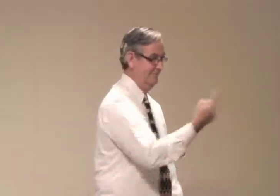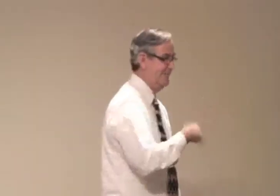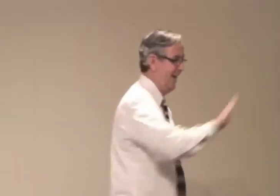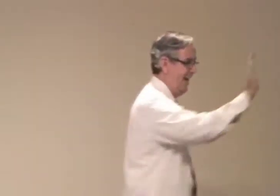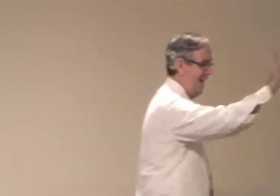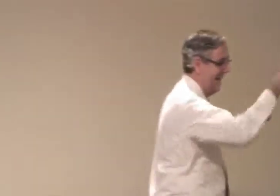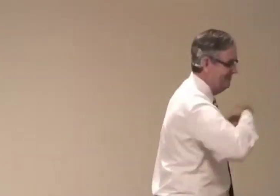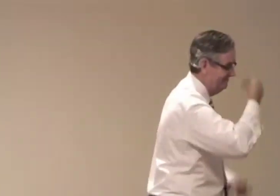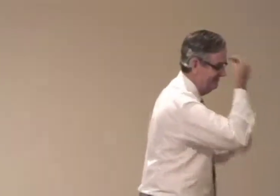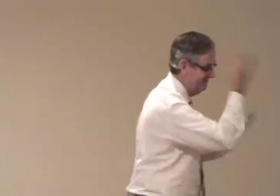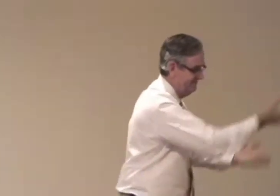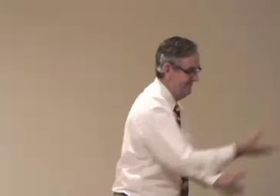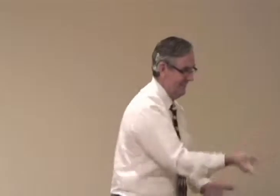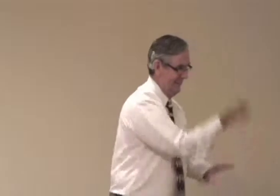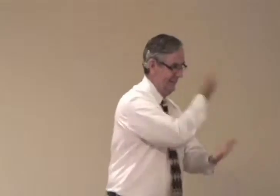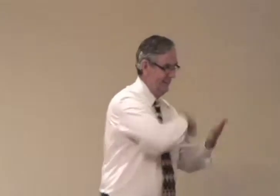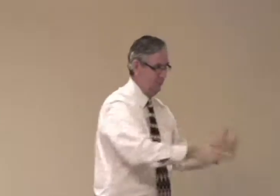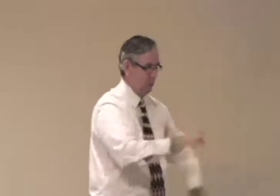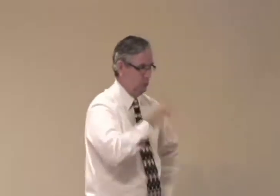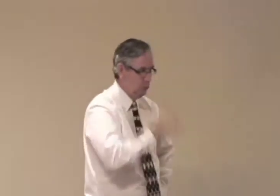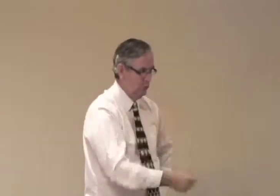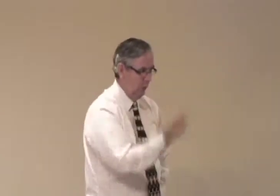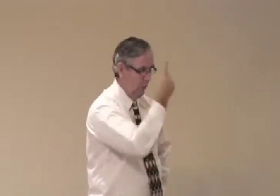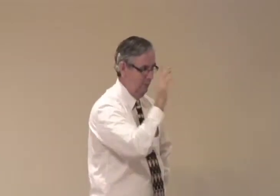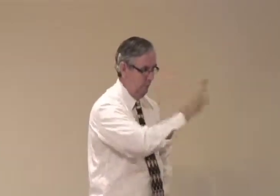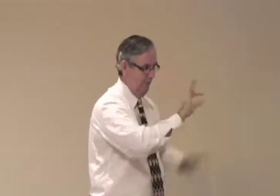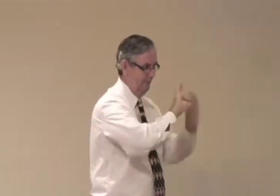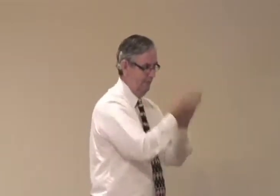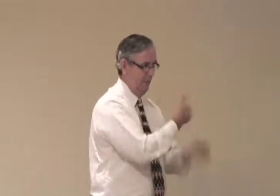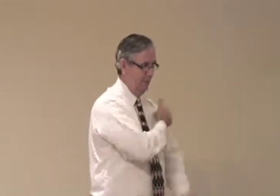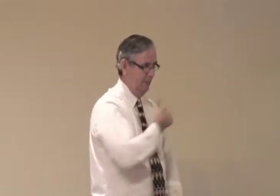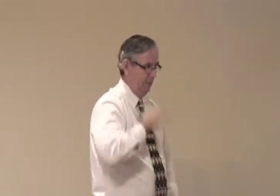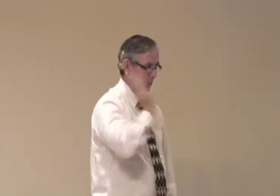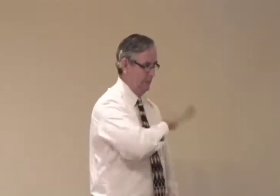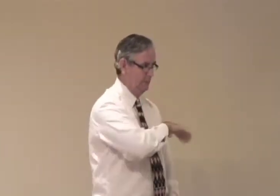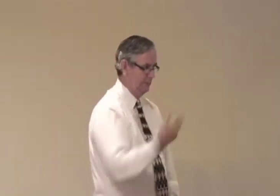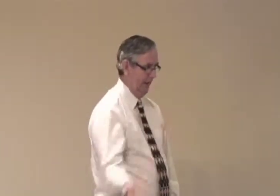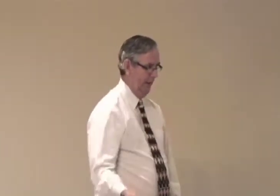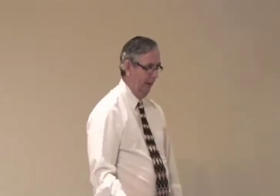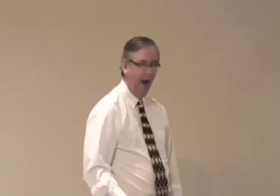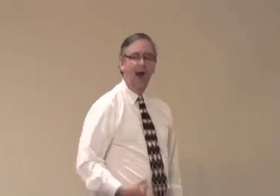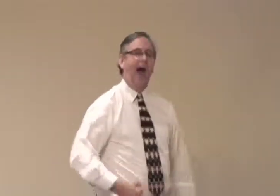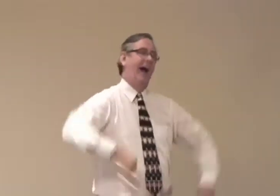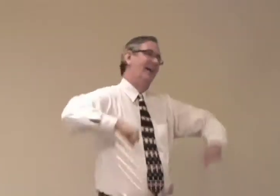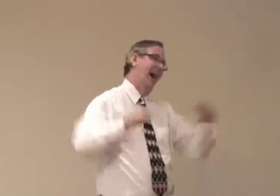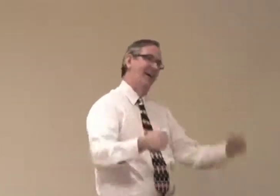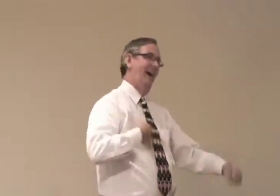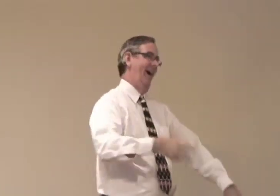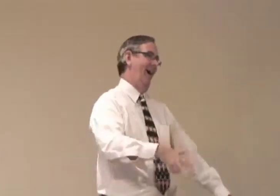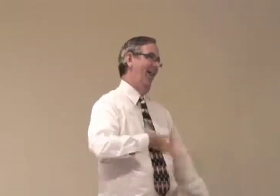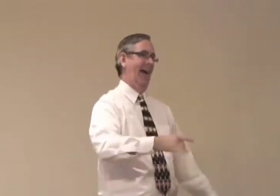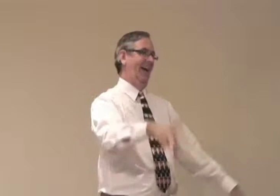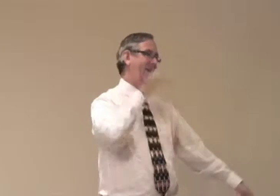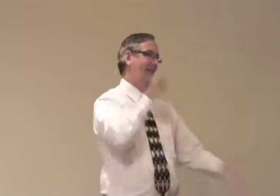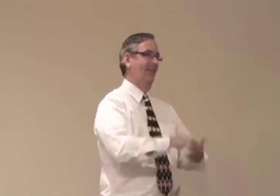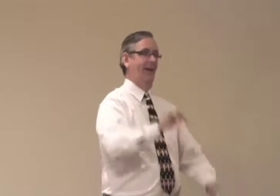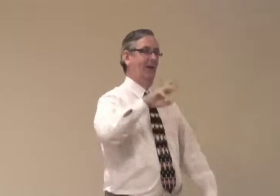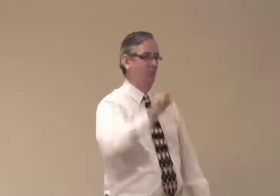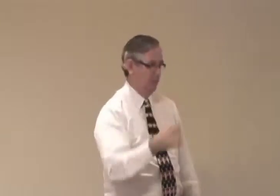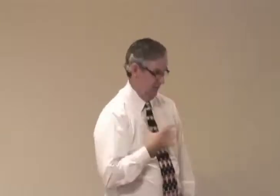hear. Imagine if my friend walked up to me and said, you know what? Next week, one of your family members is going to die. I wouldn't